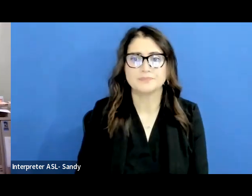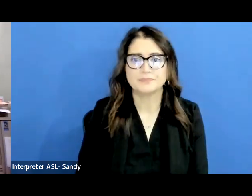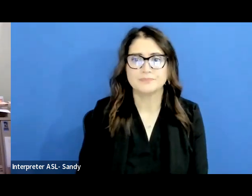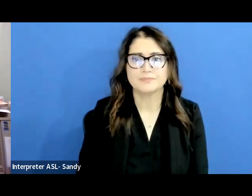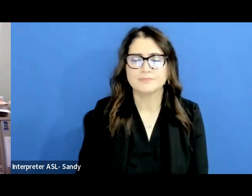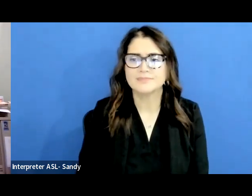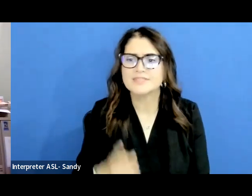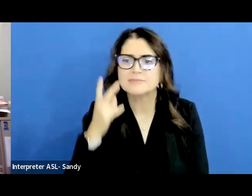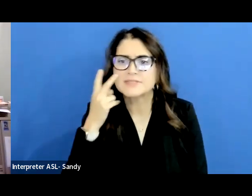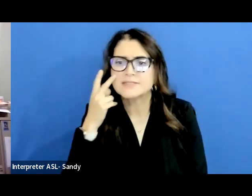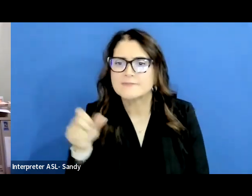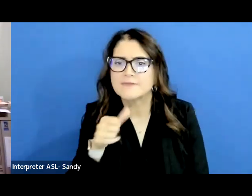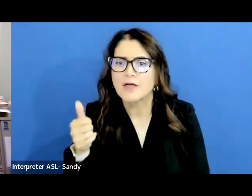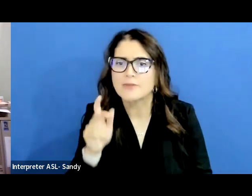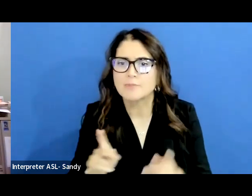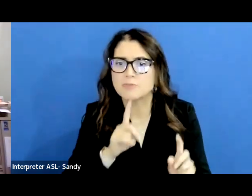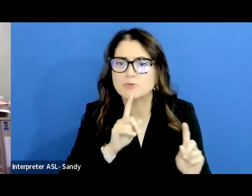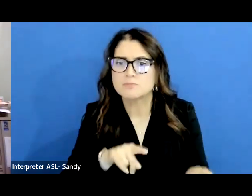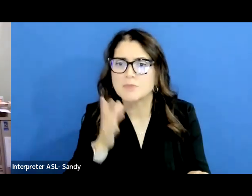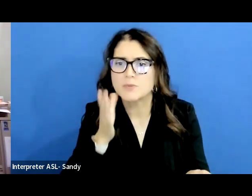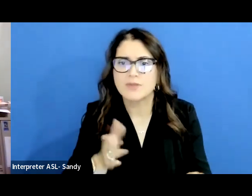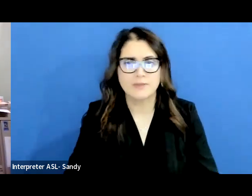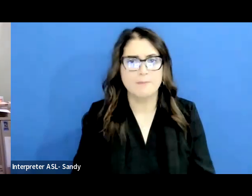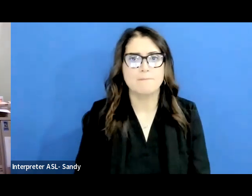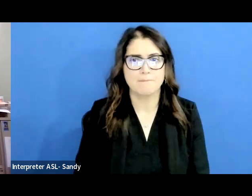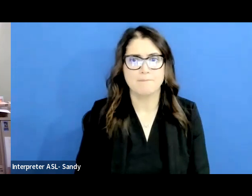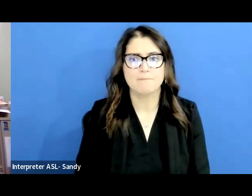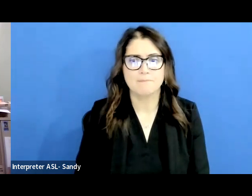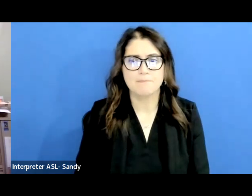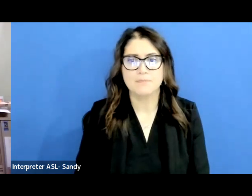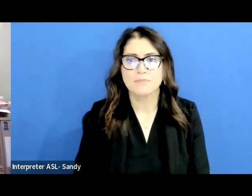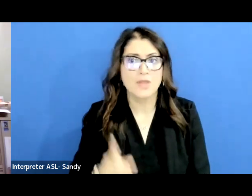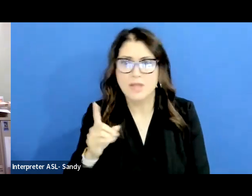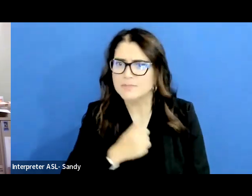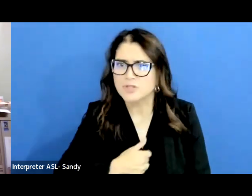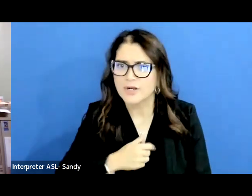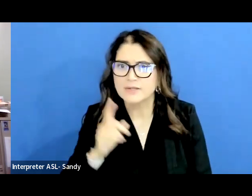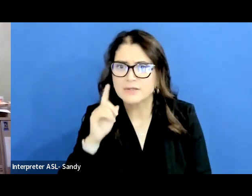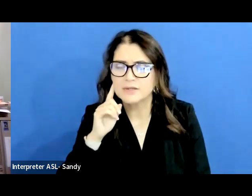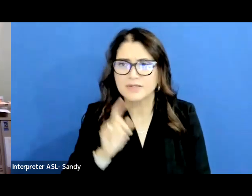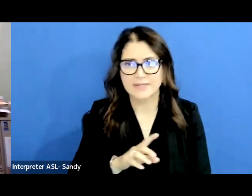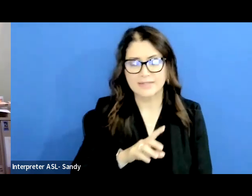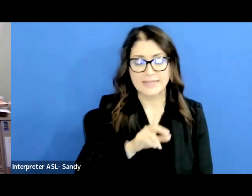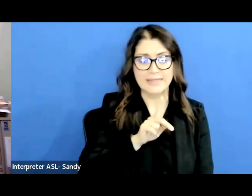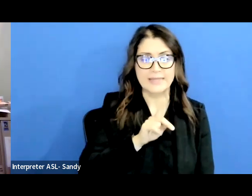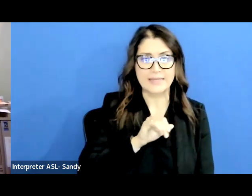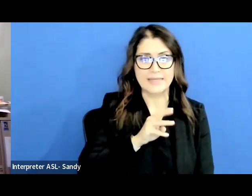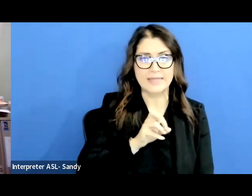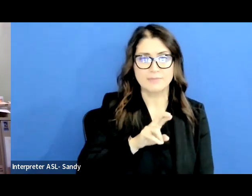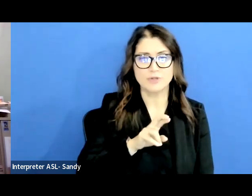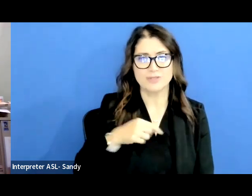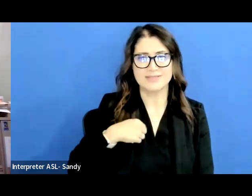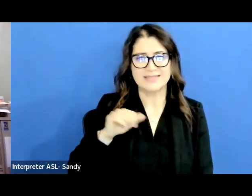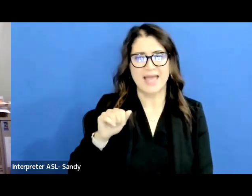And let's see if anybody else is going to respond here. So, you know, I'm sorry. Kimber, this is Abby. There are 2 hands up.